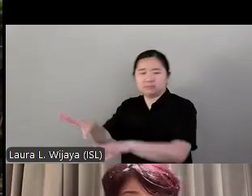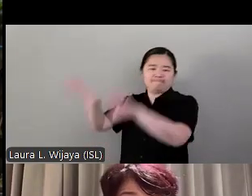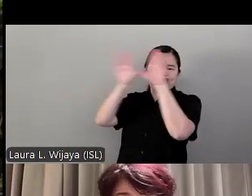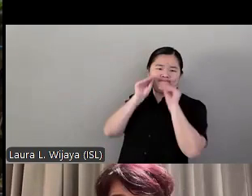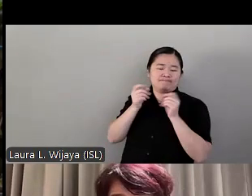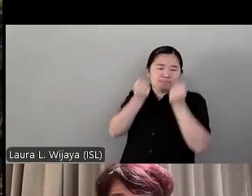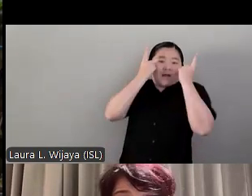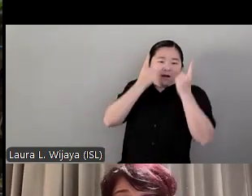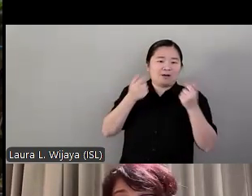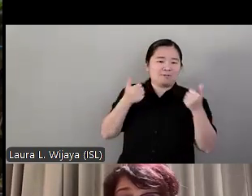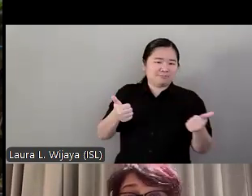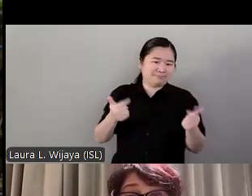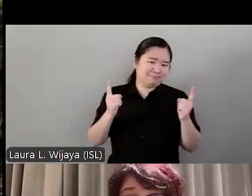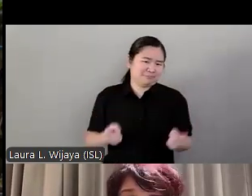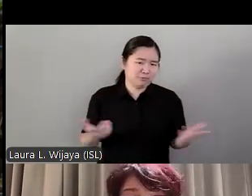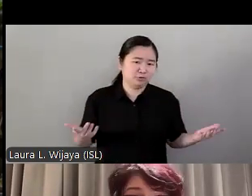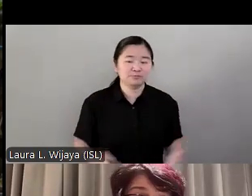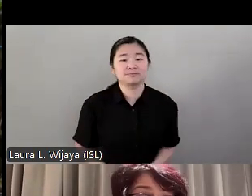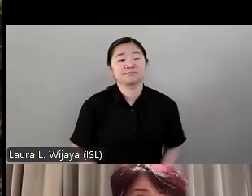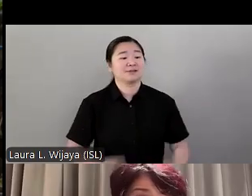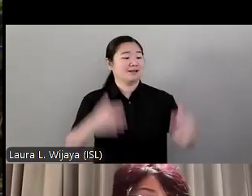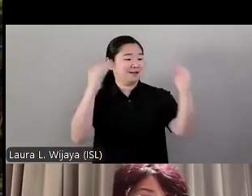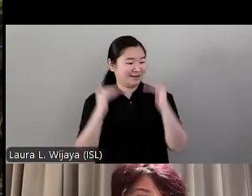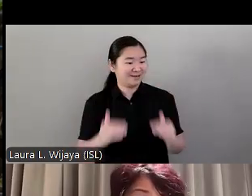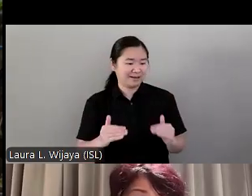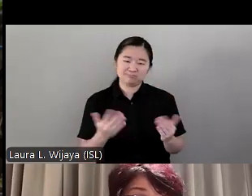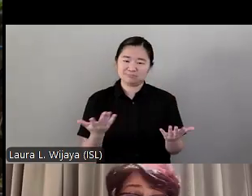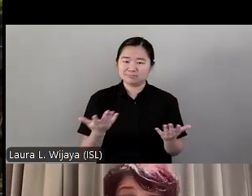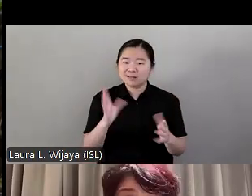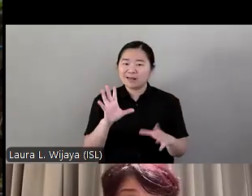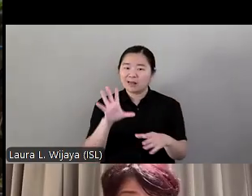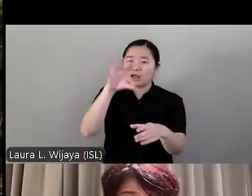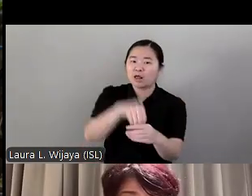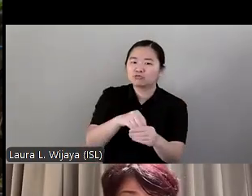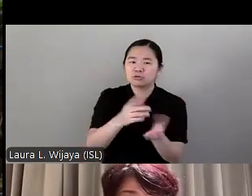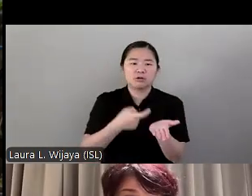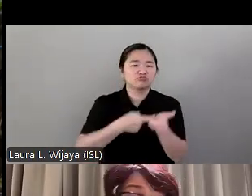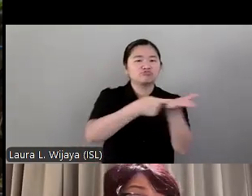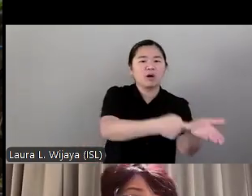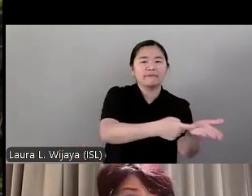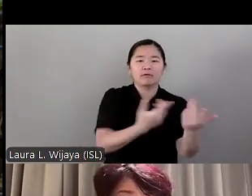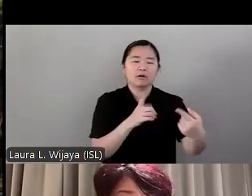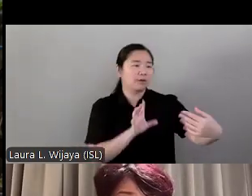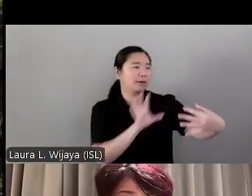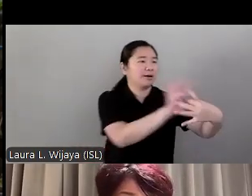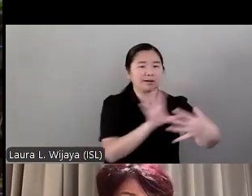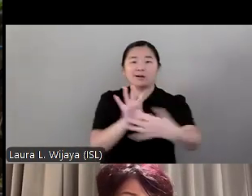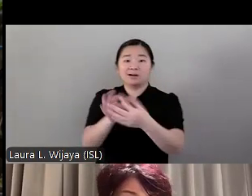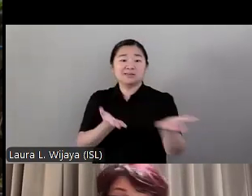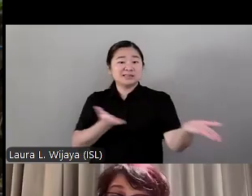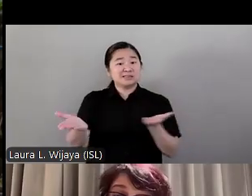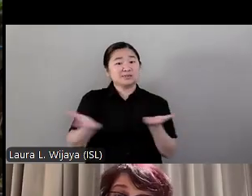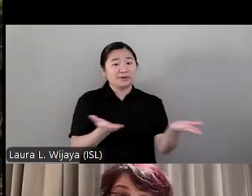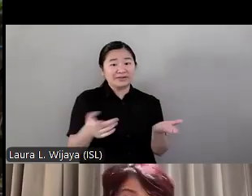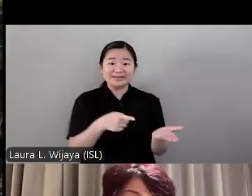as accessible as possible. They should not perpetuate the experience or they not worsen the experience that you've already gone through.